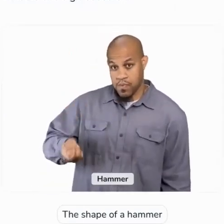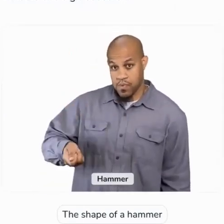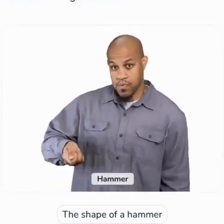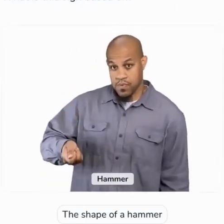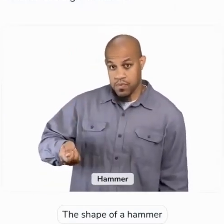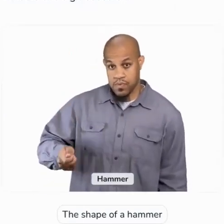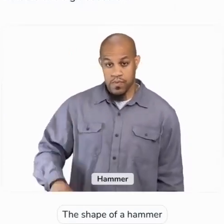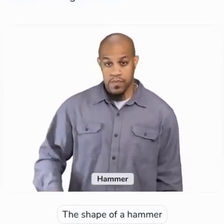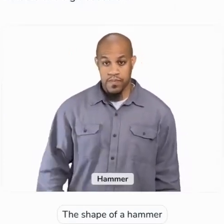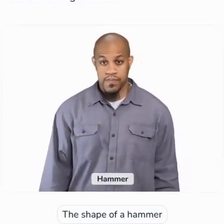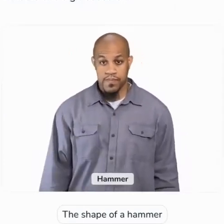hammer is used, maybe.